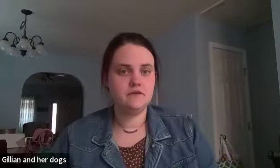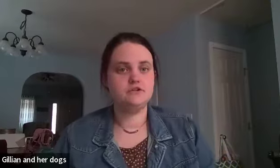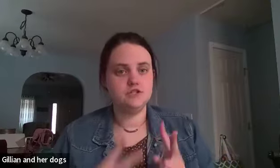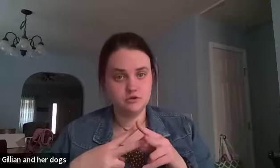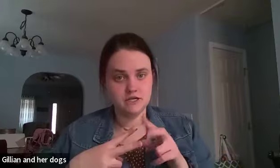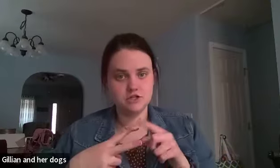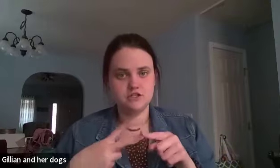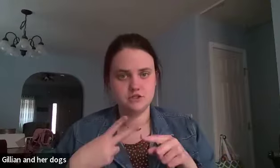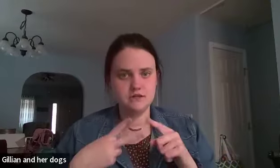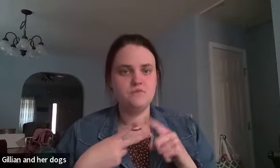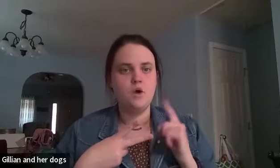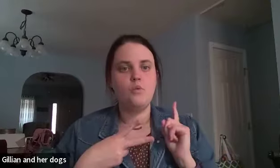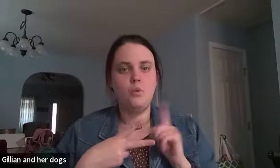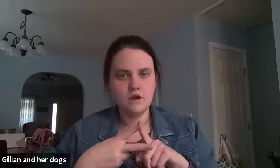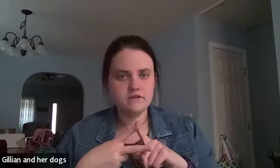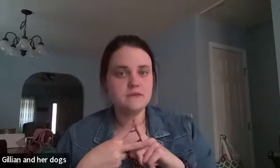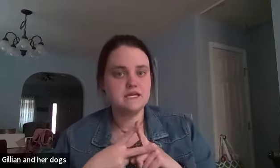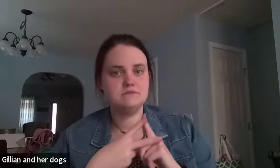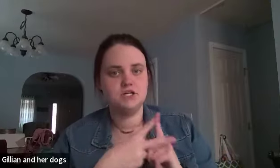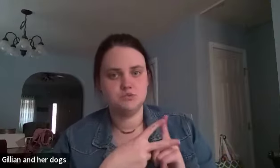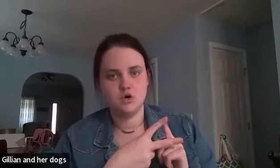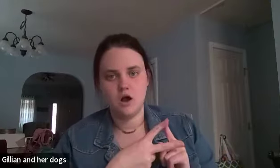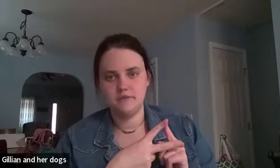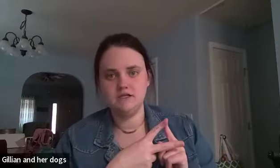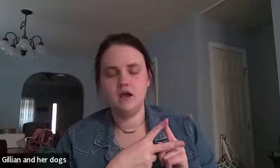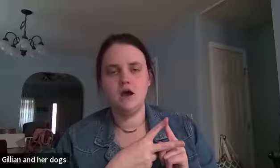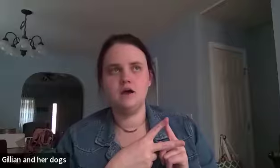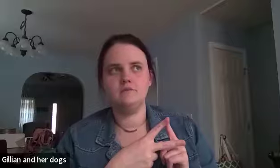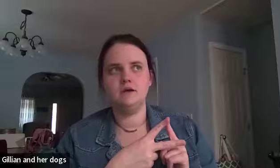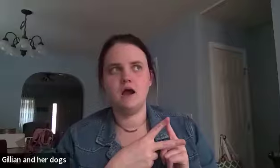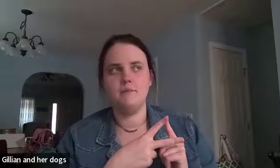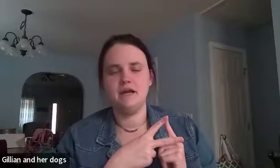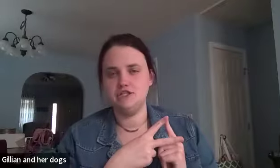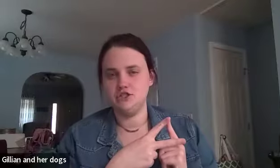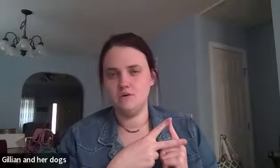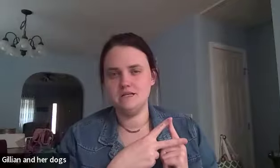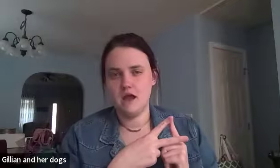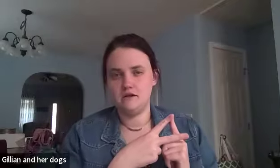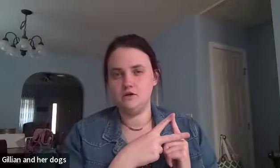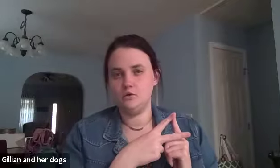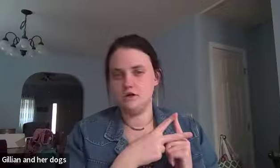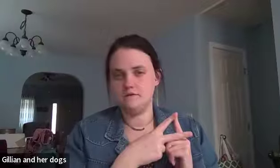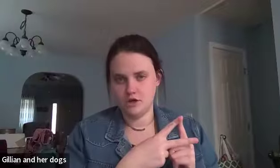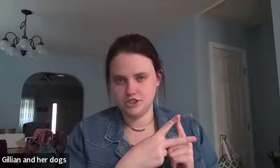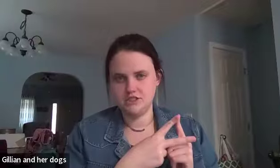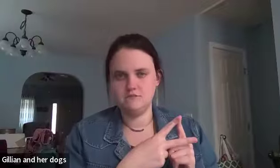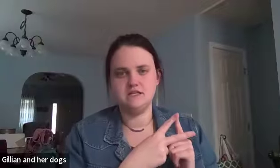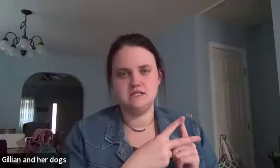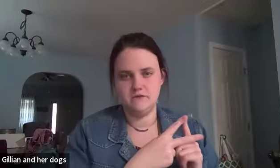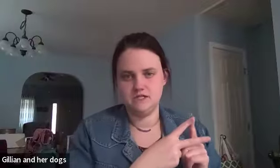there are two ways you can do it. One of them is much more common, but I do always add a little word of caution just because it is very